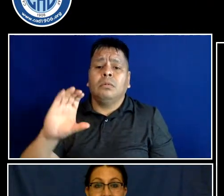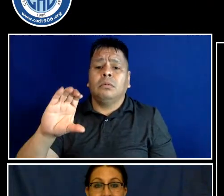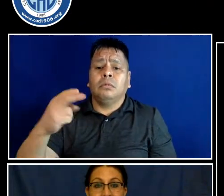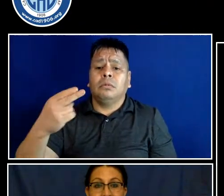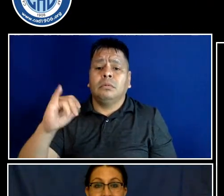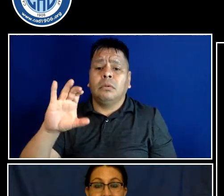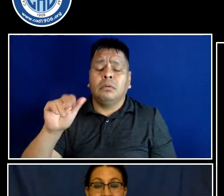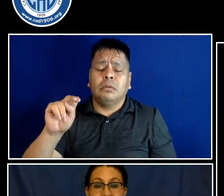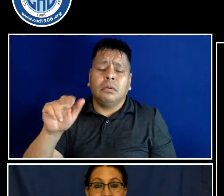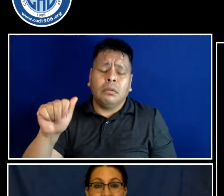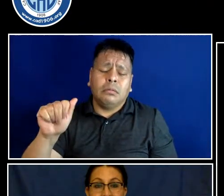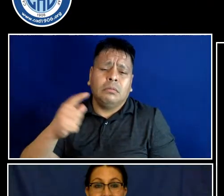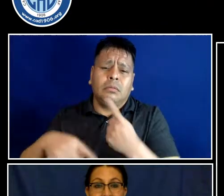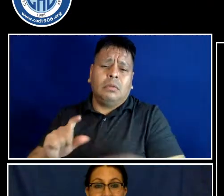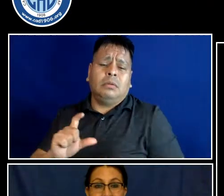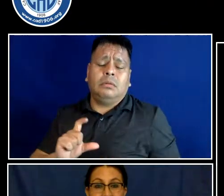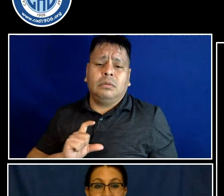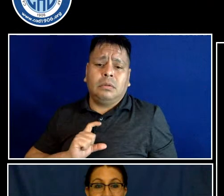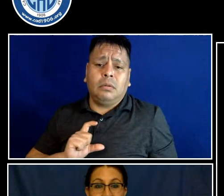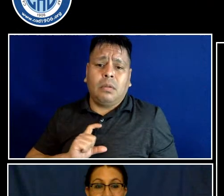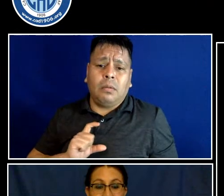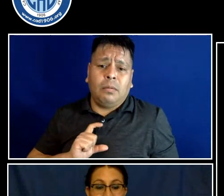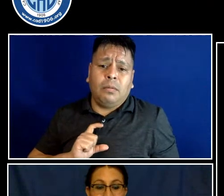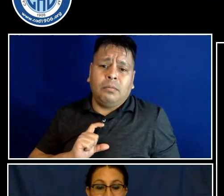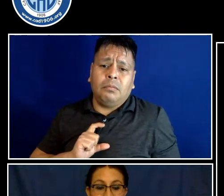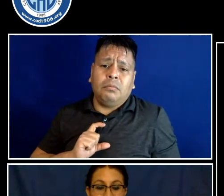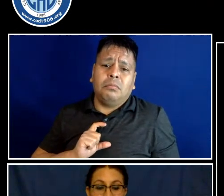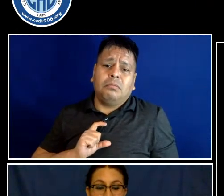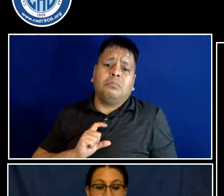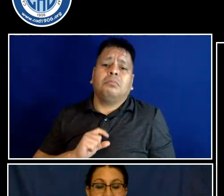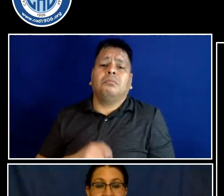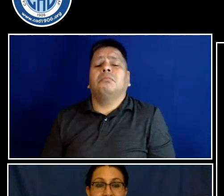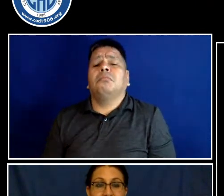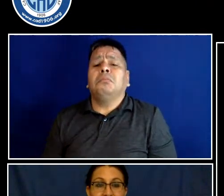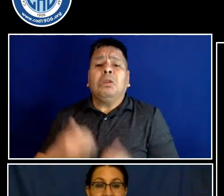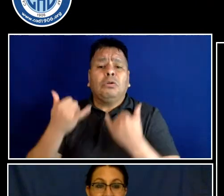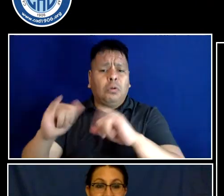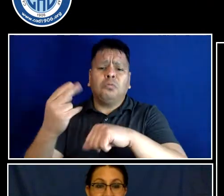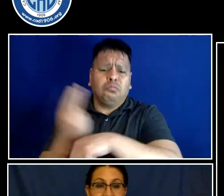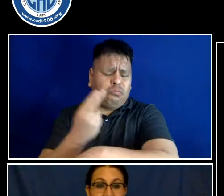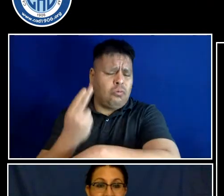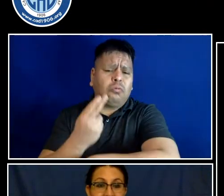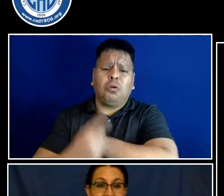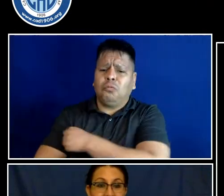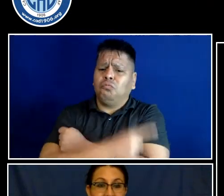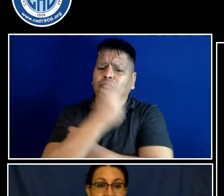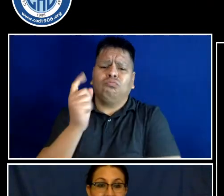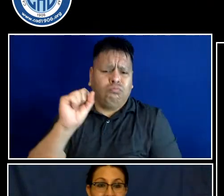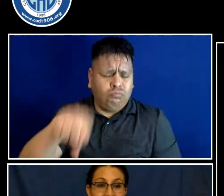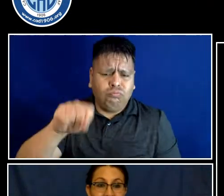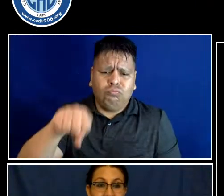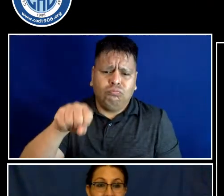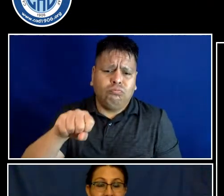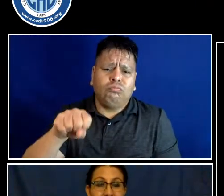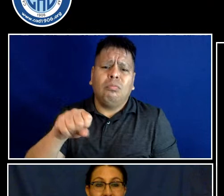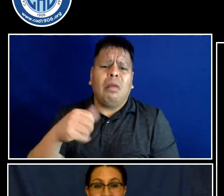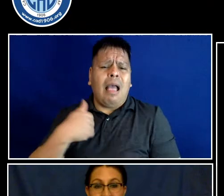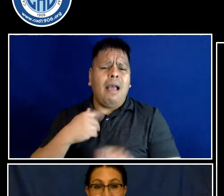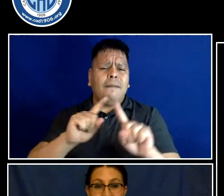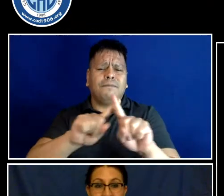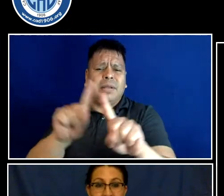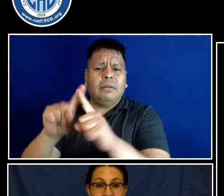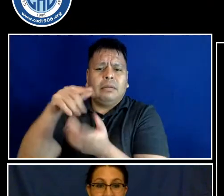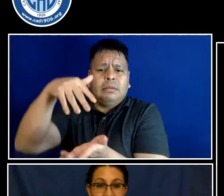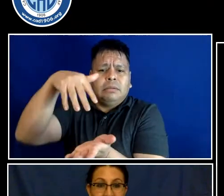has changed quite a few times. Therefore, the words have changed a bit in their spelling. Now, the CH version of the word Chicano is signed like